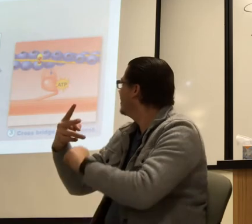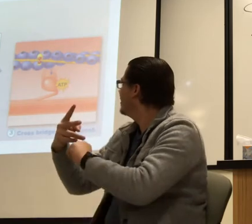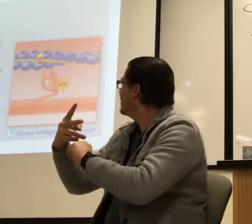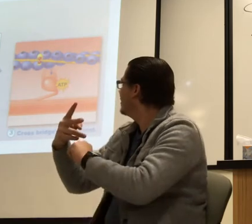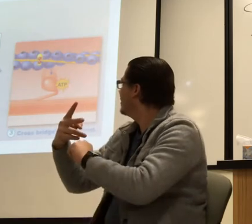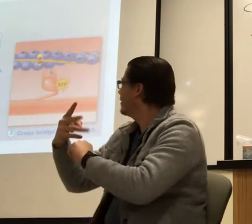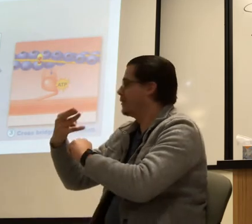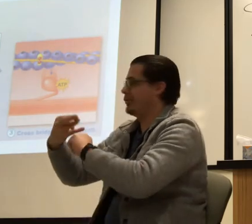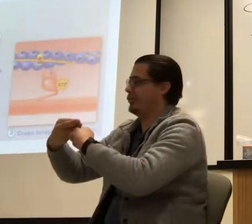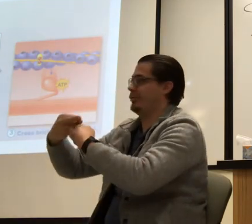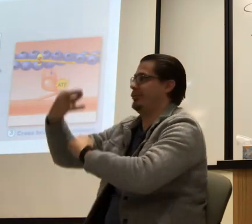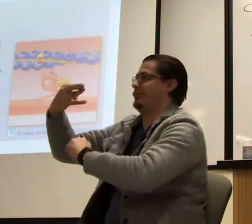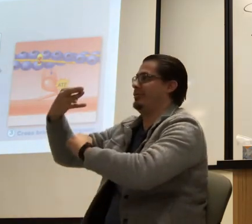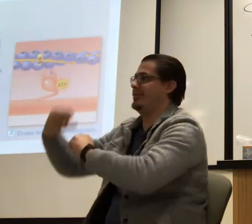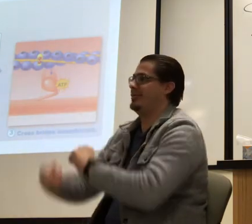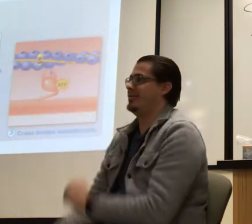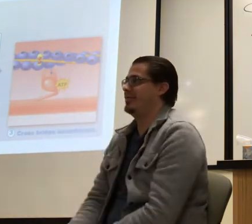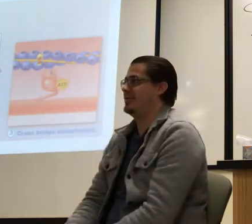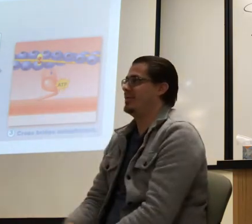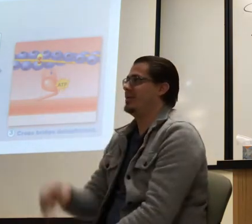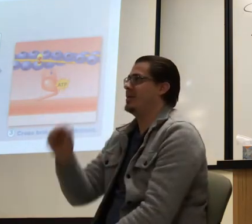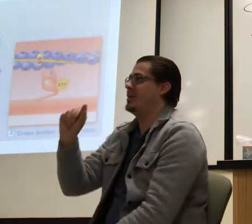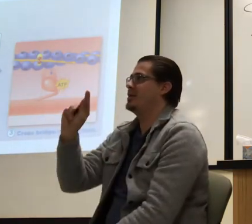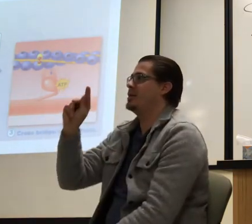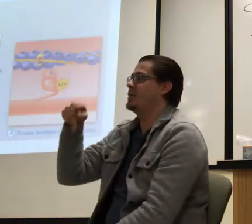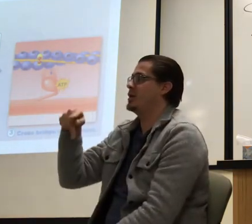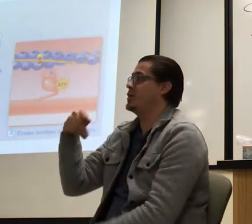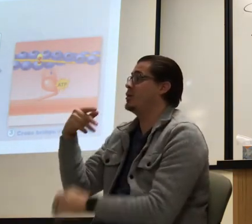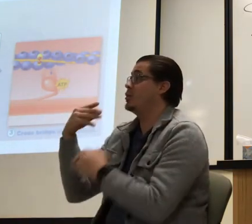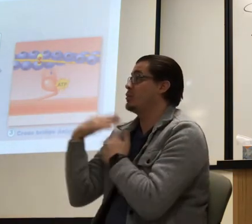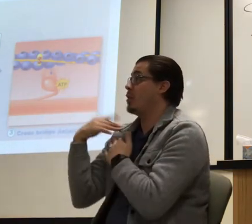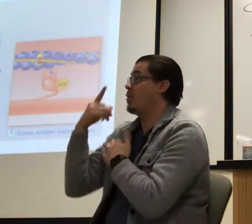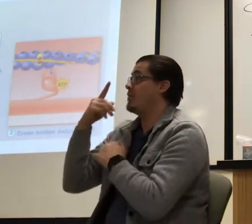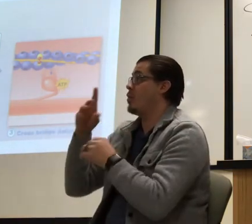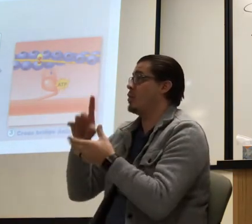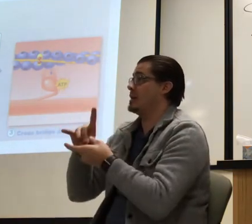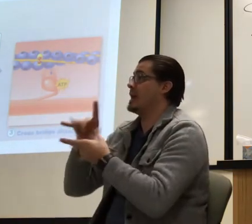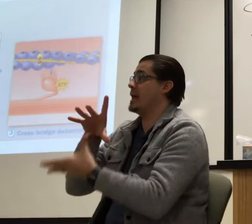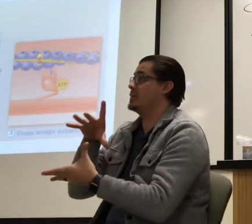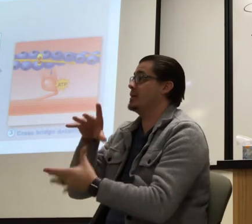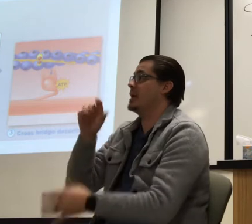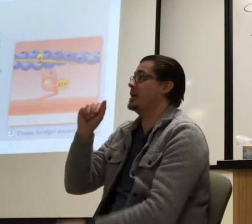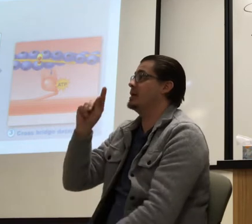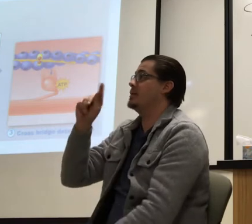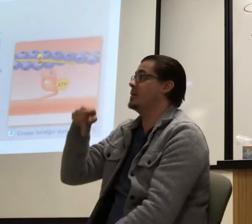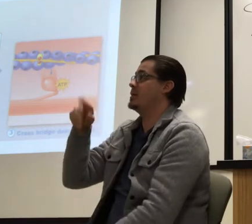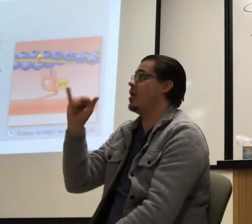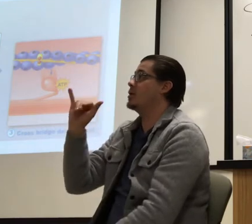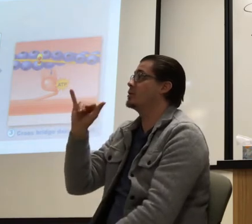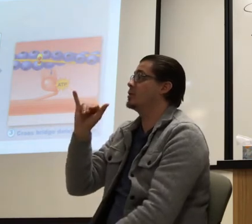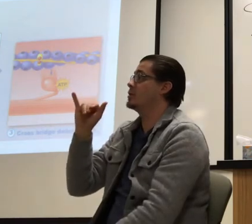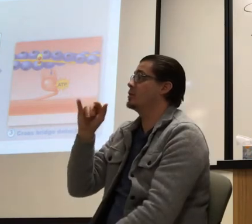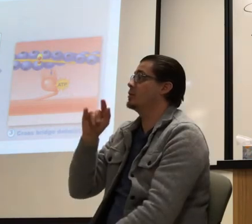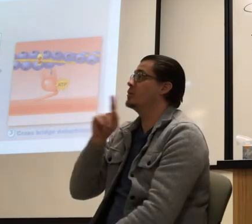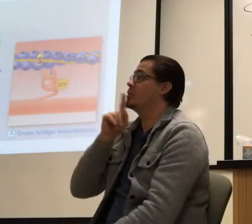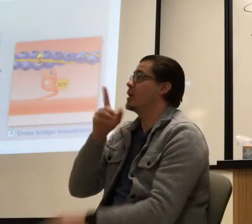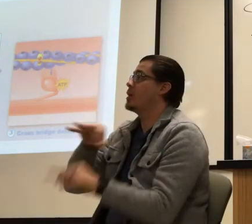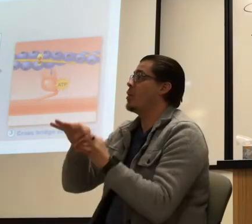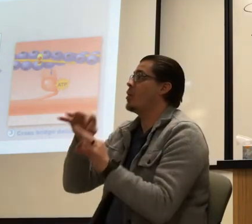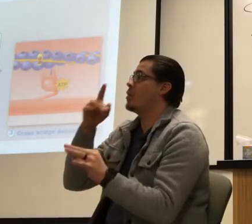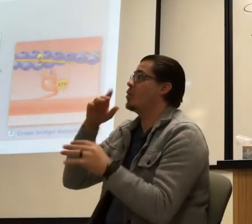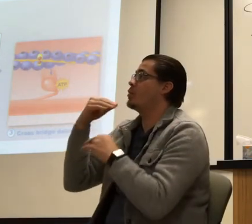So ATP is very important. Not only is ATP responsible for this detachment, ATP is also